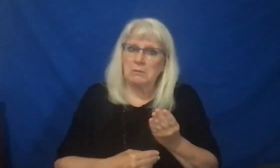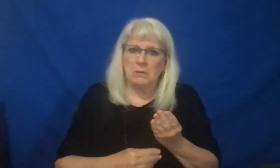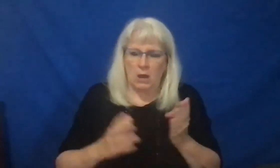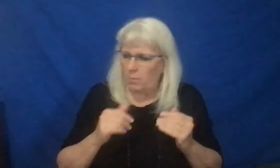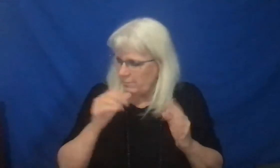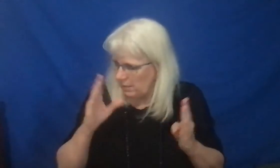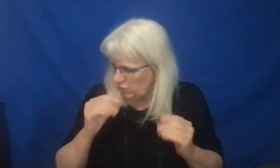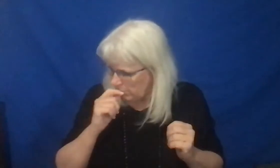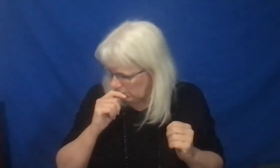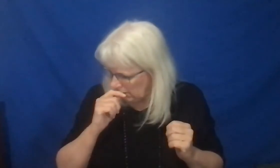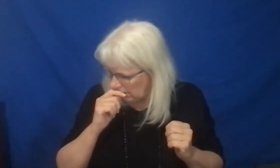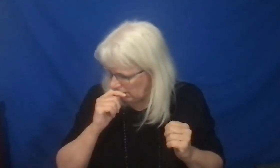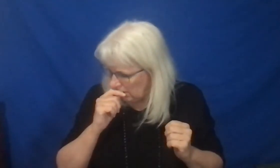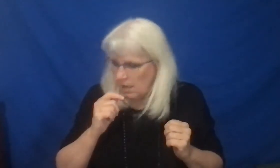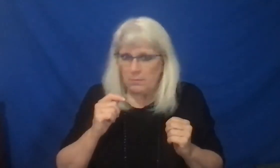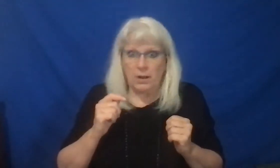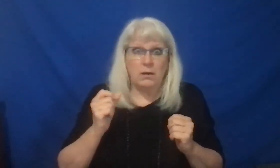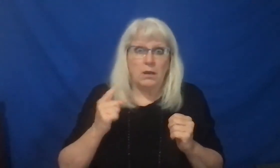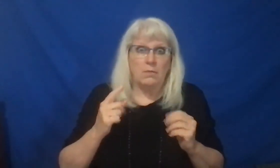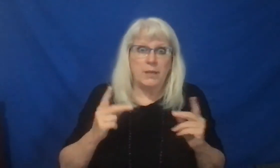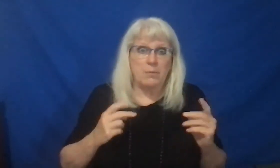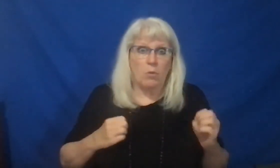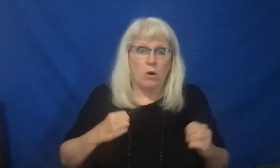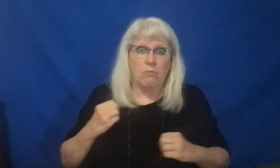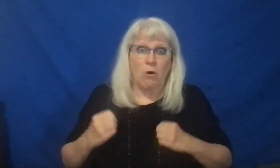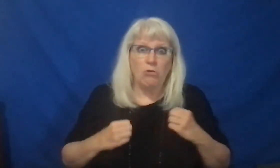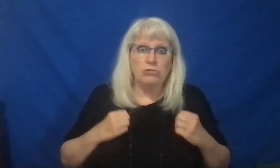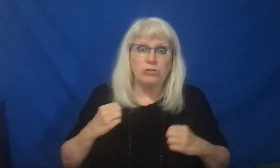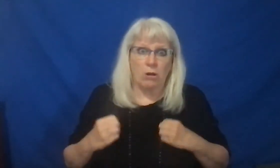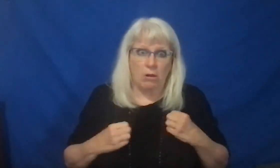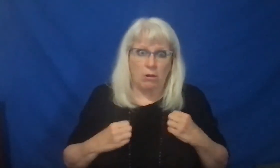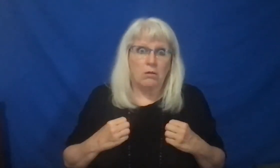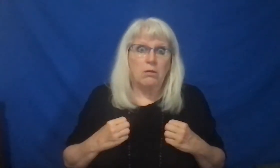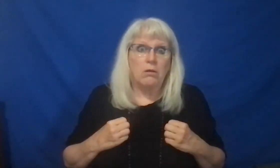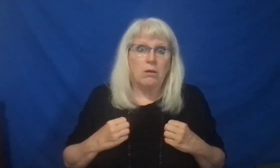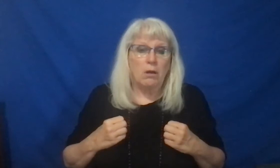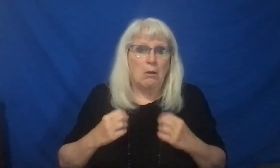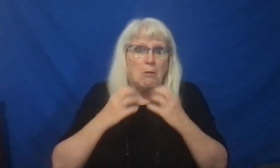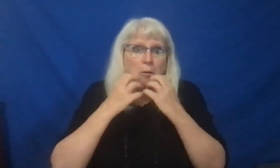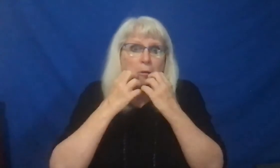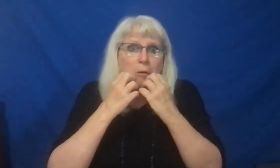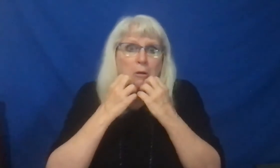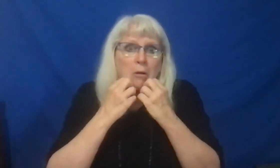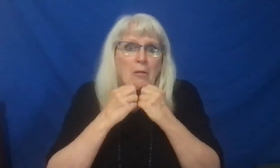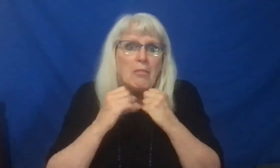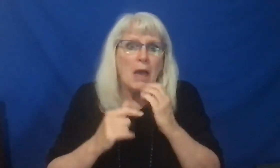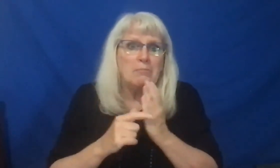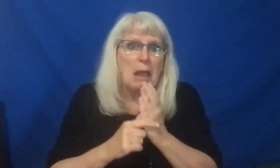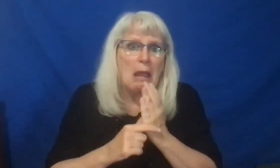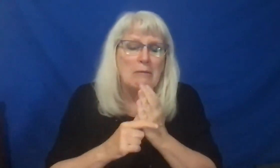people were very emotional about this decision. The love of this pamphlet was very clear to most people.